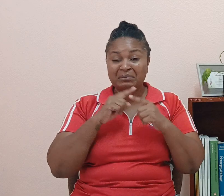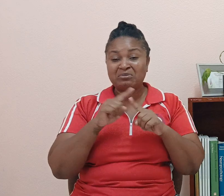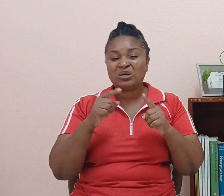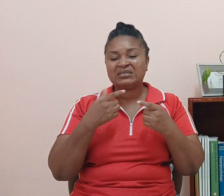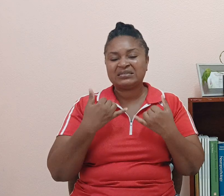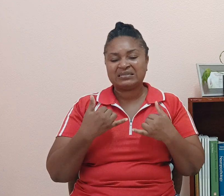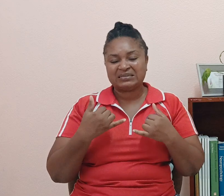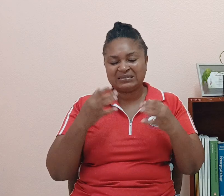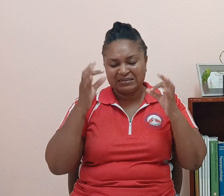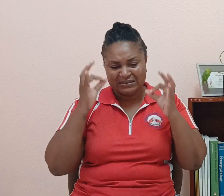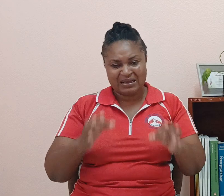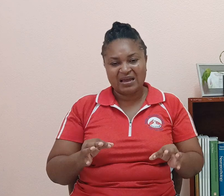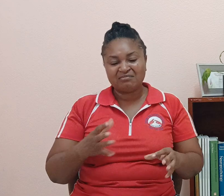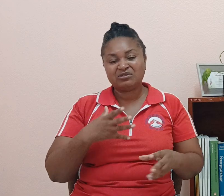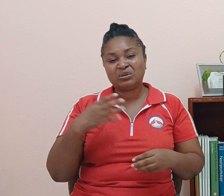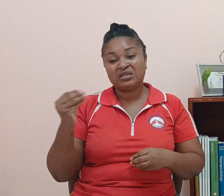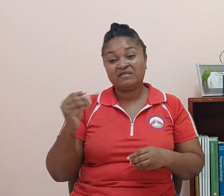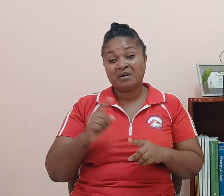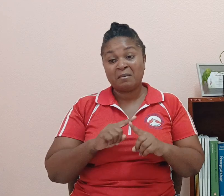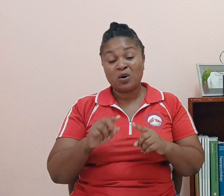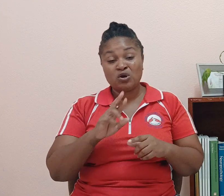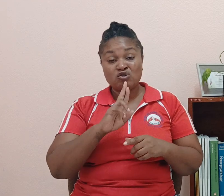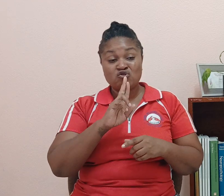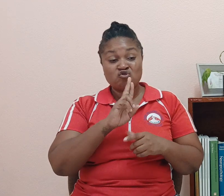But Ruth still refused.